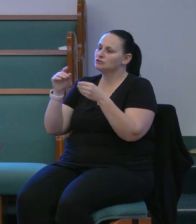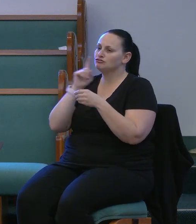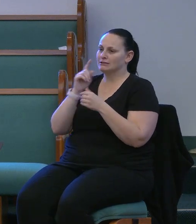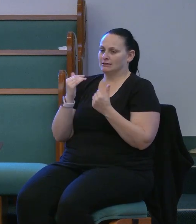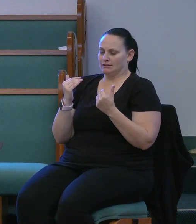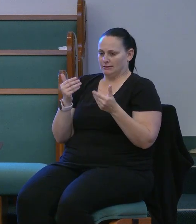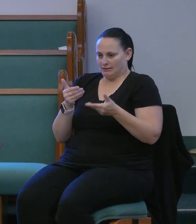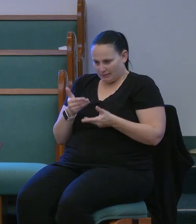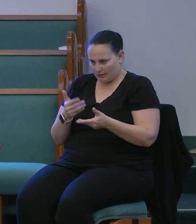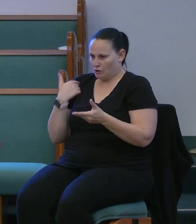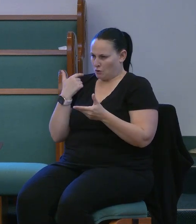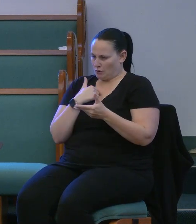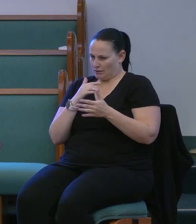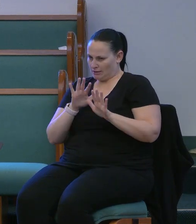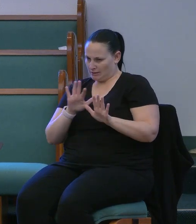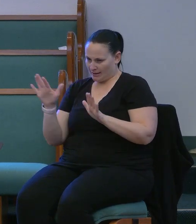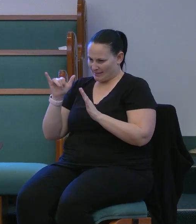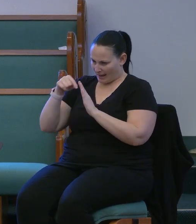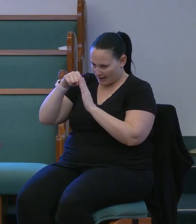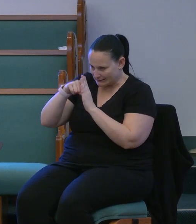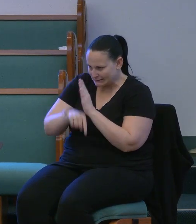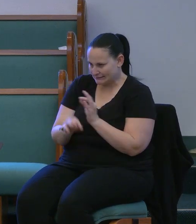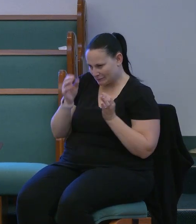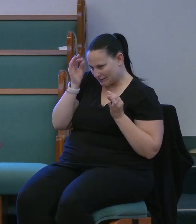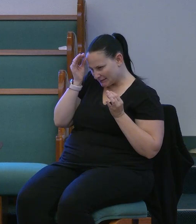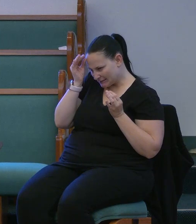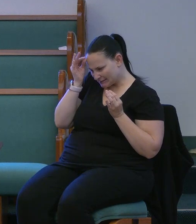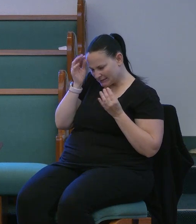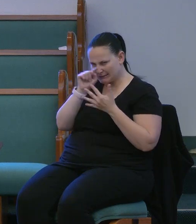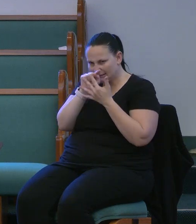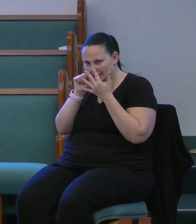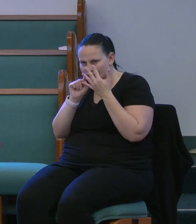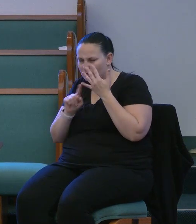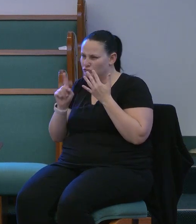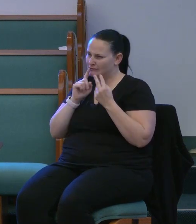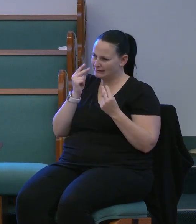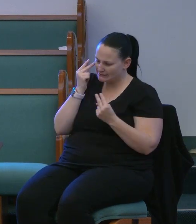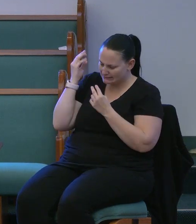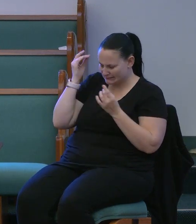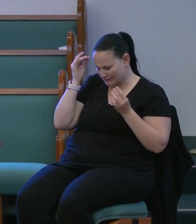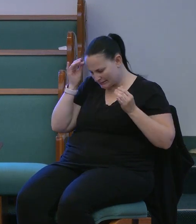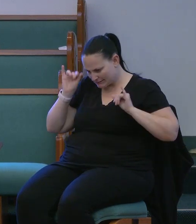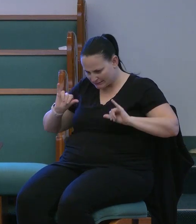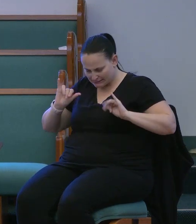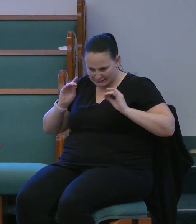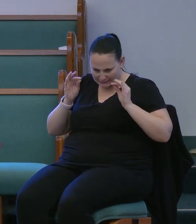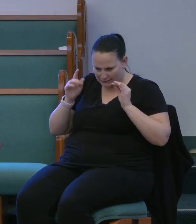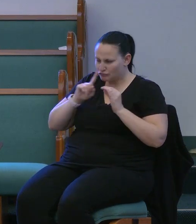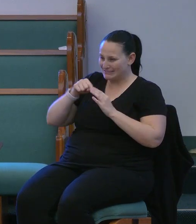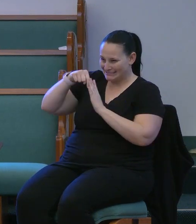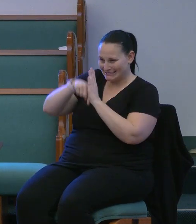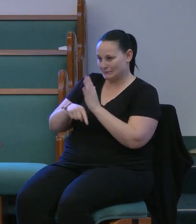to that kind of deep thinking, deep reflecting, deep